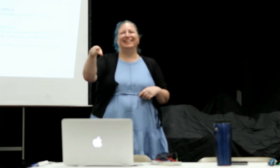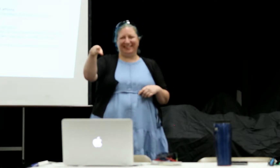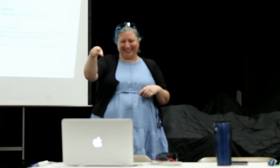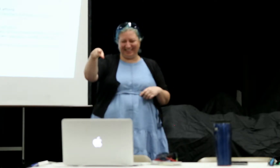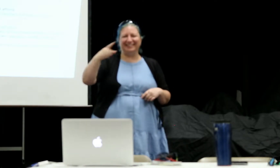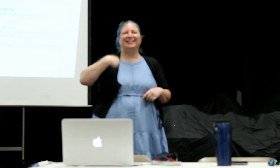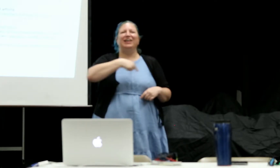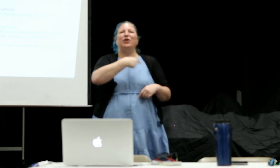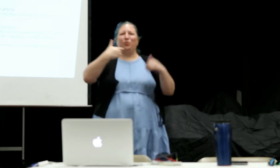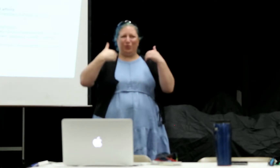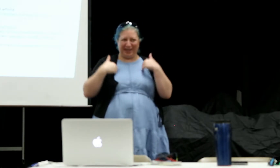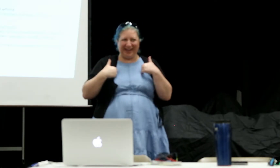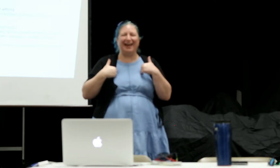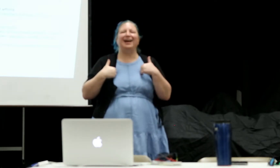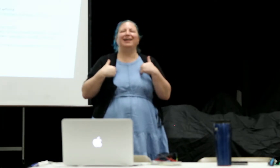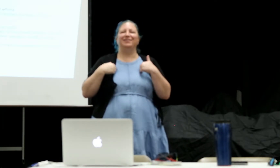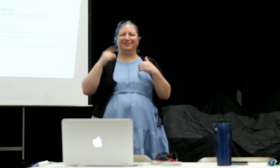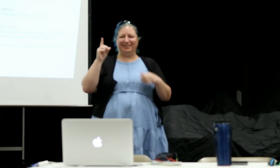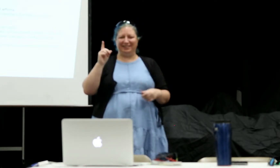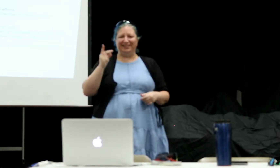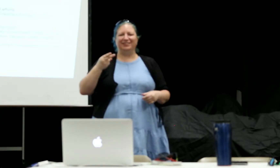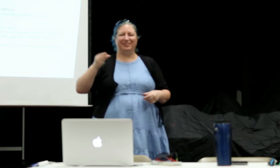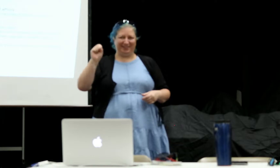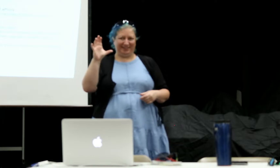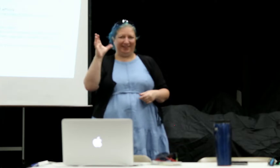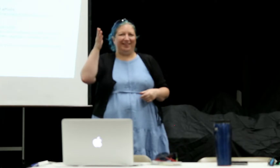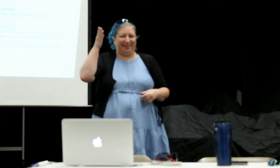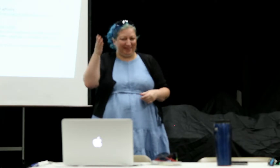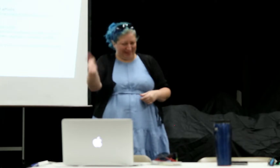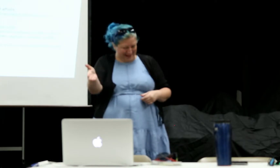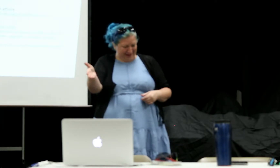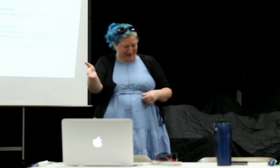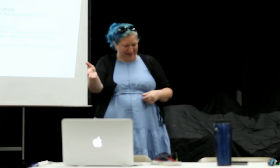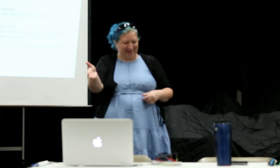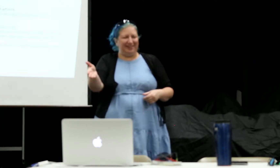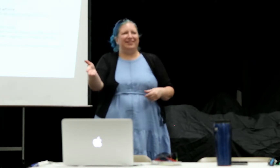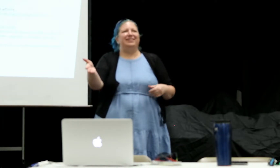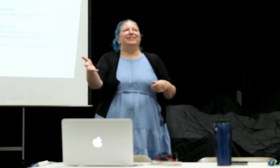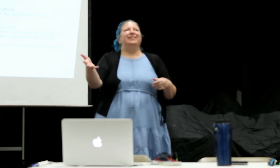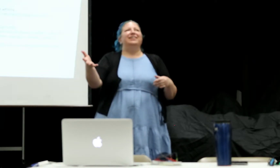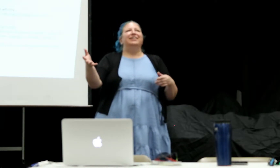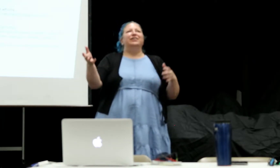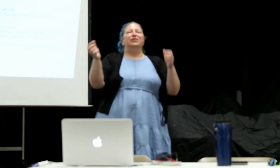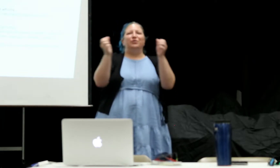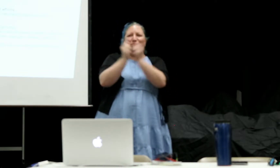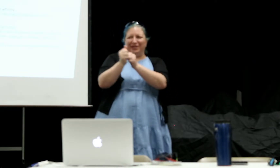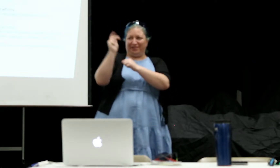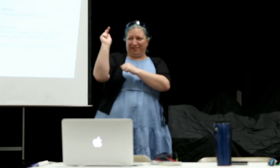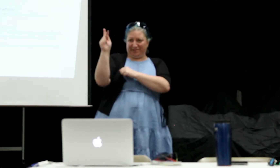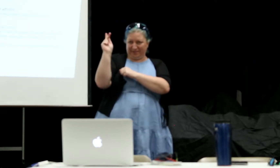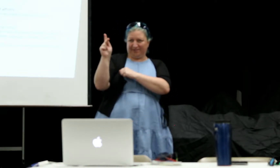Salinas. And we do have a DHSC there.